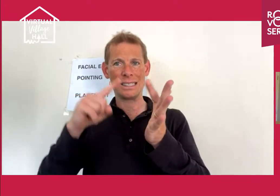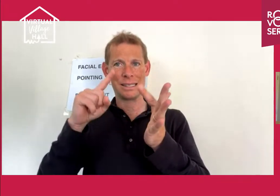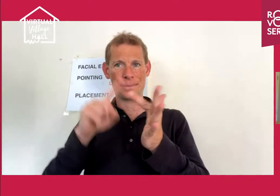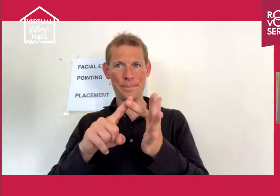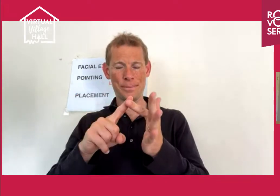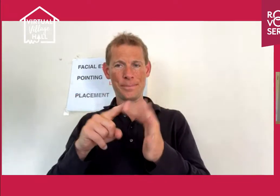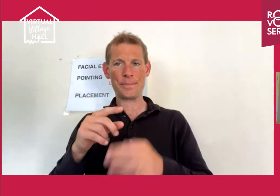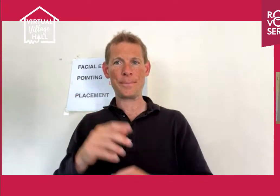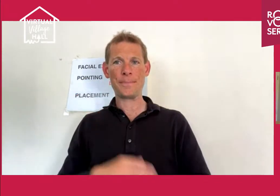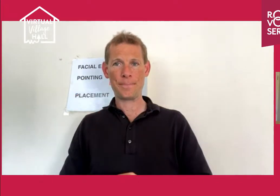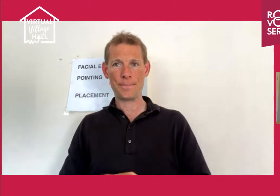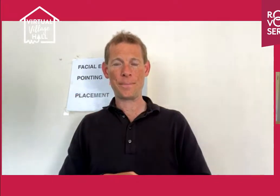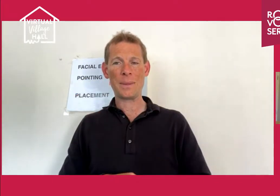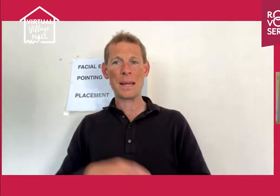Kate.